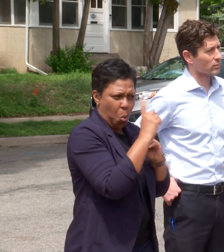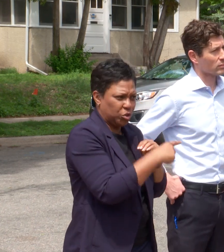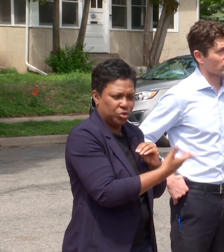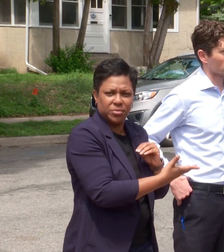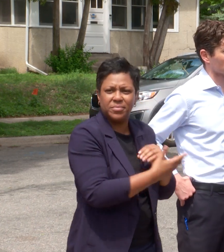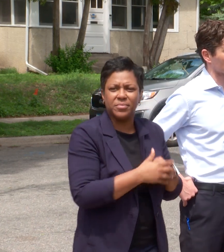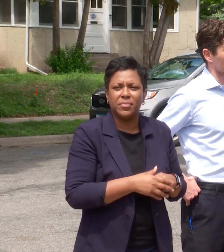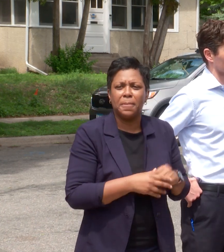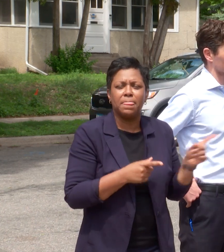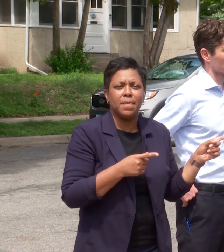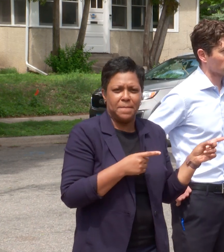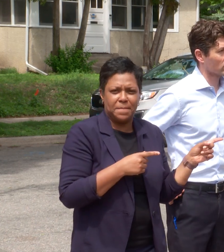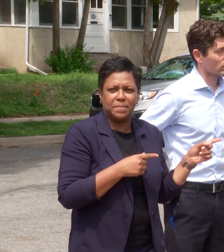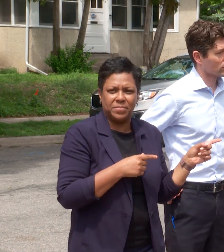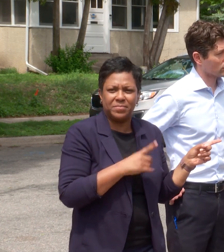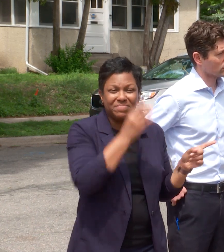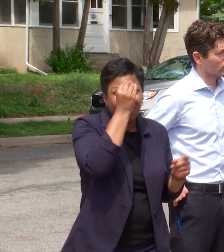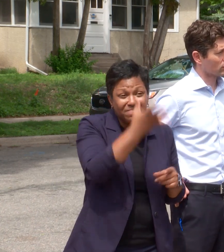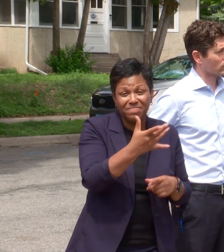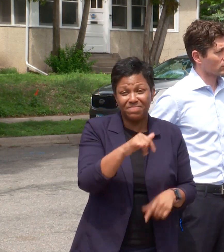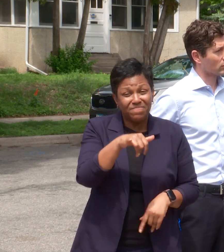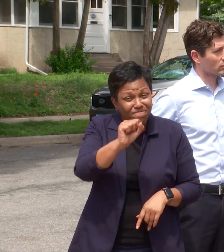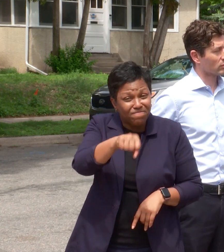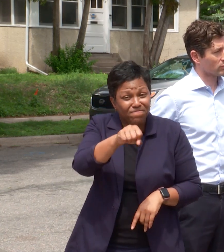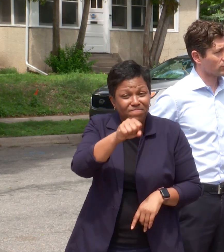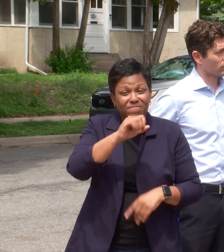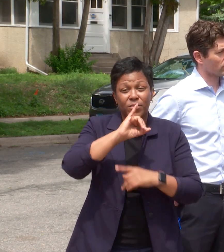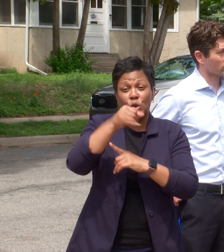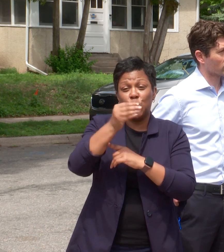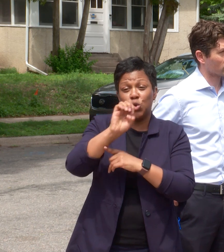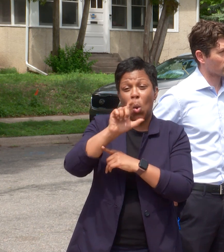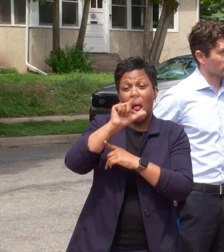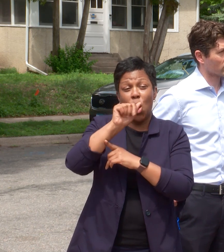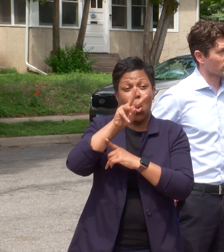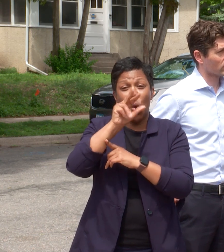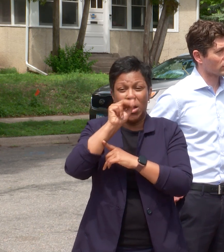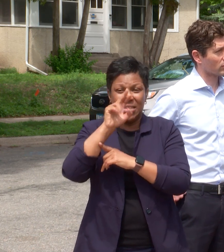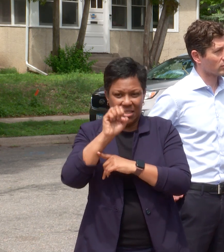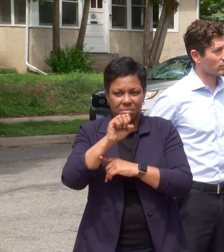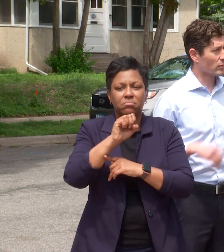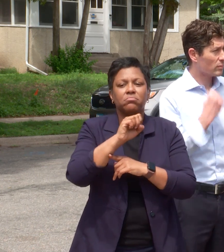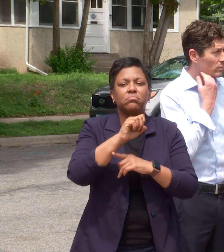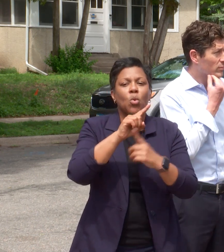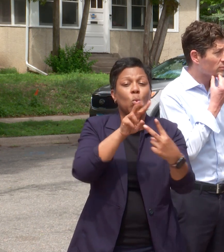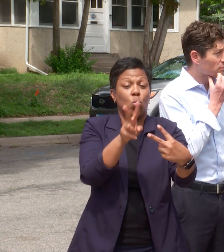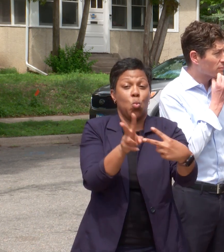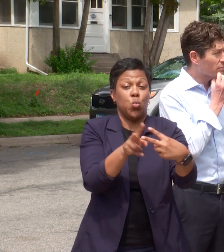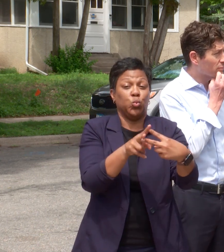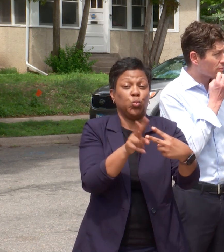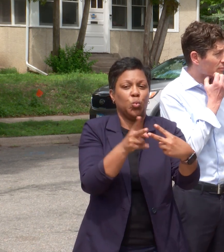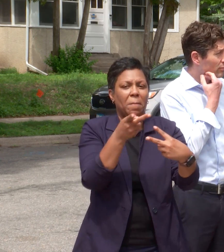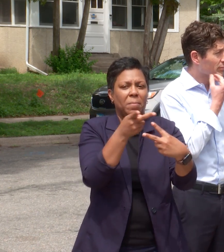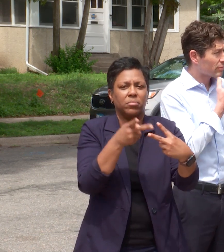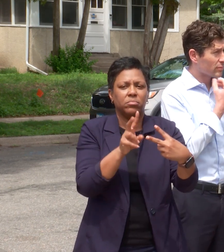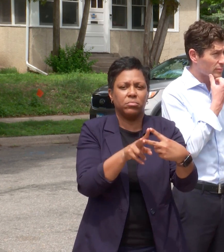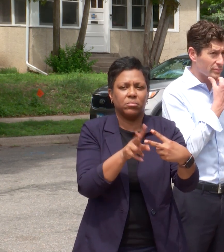says lights have been repaired at Stevens Square and around Lake of the Isles. Not Lake of the Isles. Not Lake of the Isles yet.